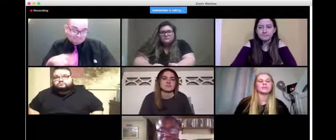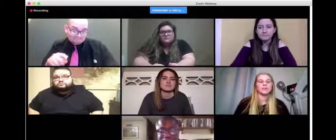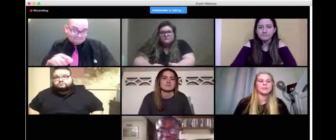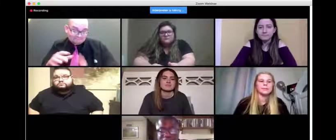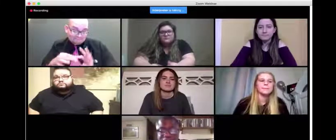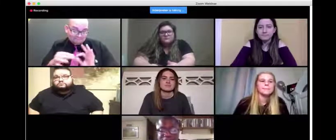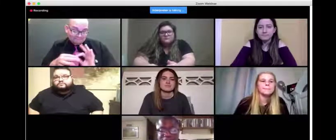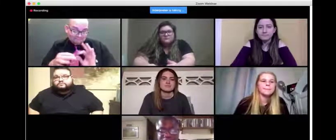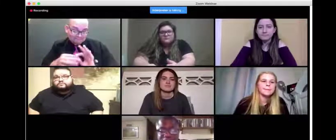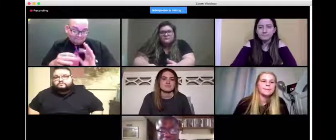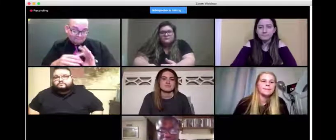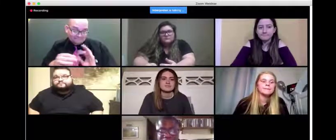Erin?